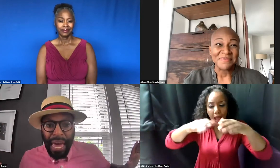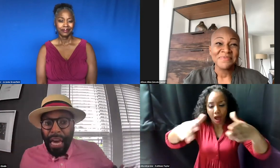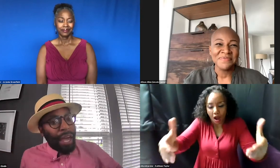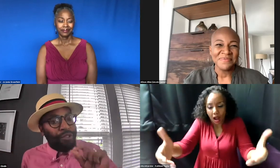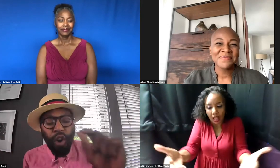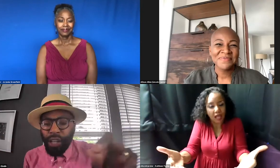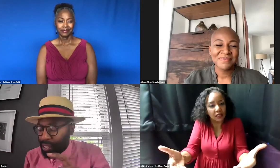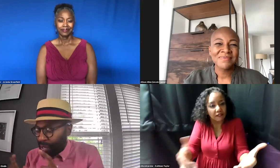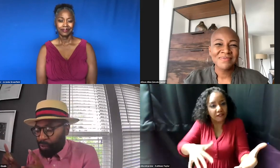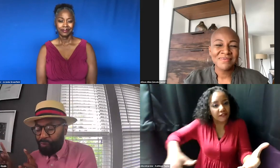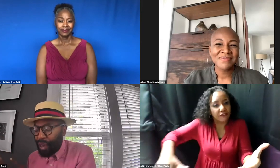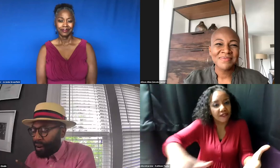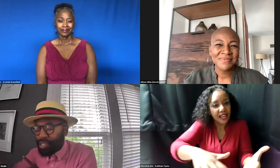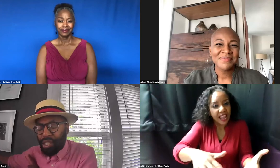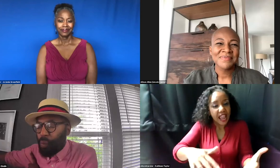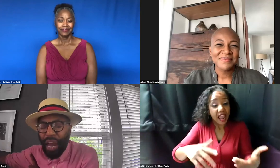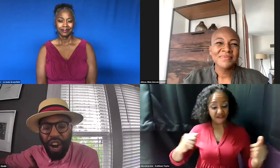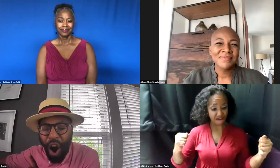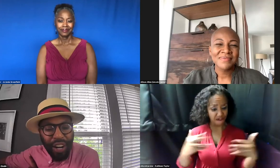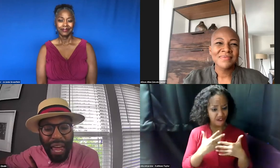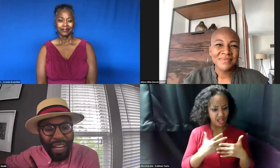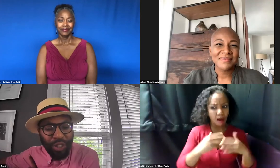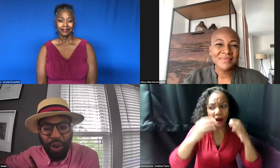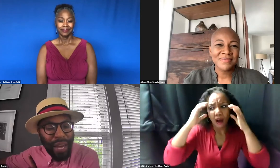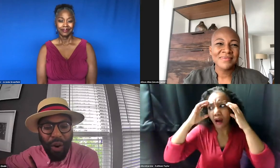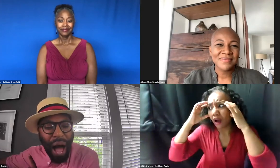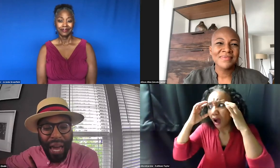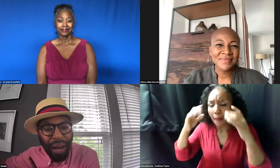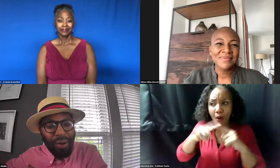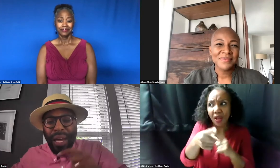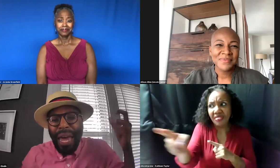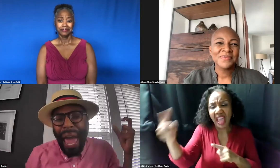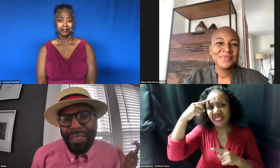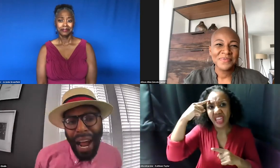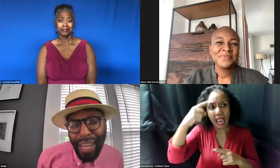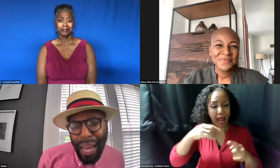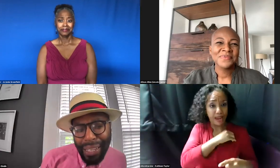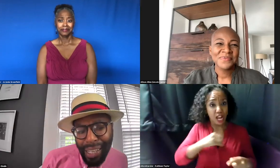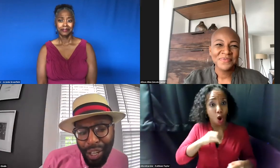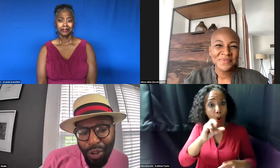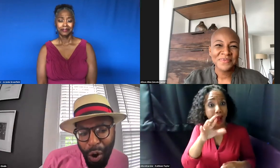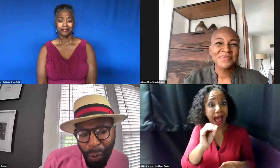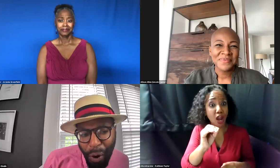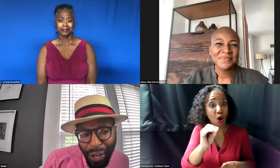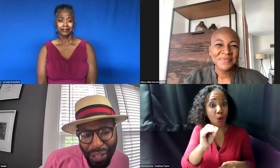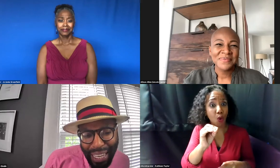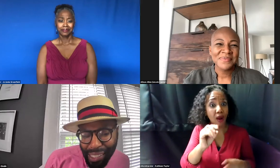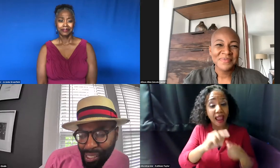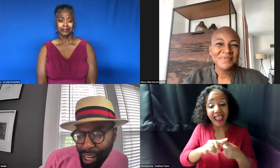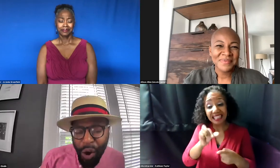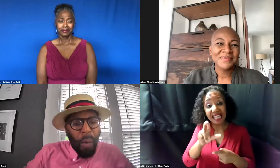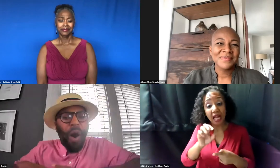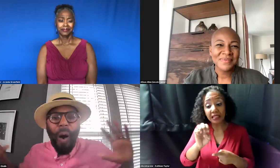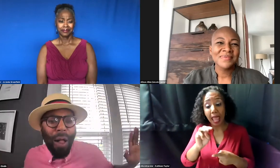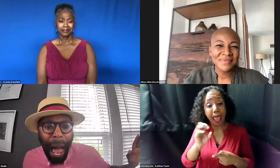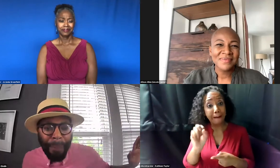collective. Mm-hmm. If you are sitting with fear somewhere in your art classroom in Ohio and Dr. Emdin is in New York working with Lincoln